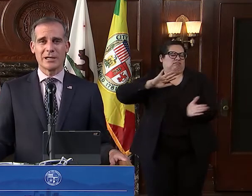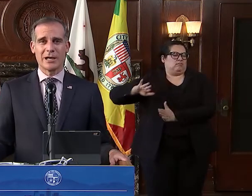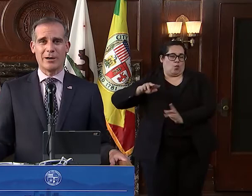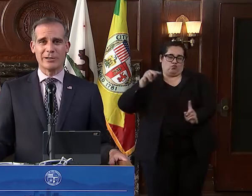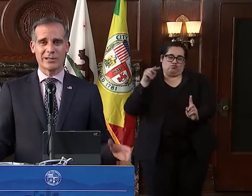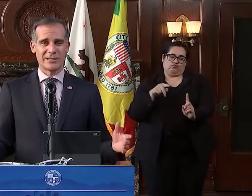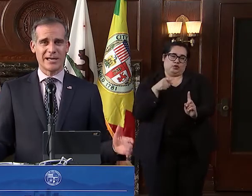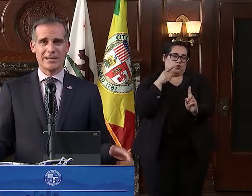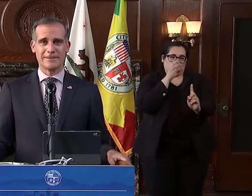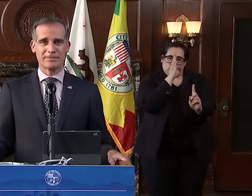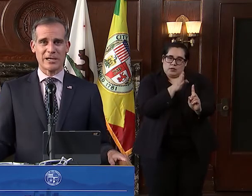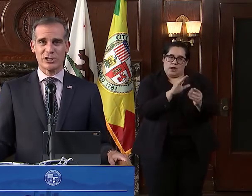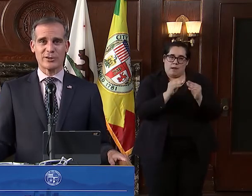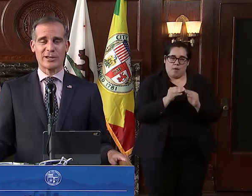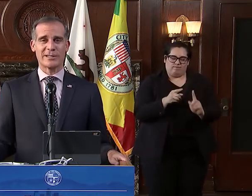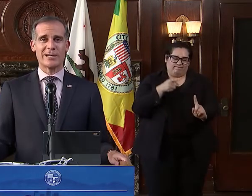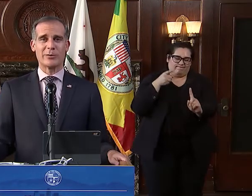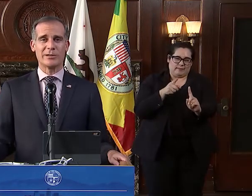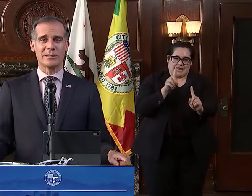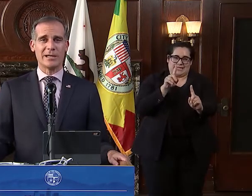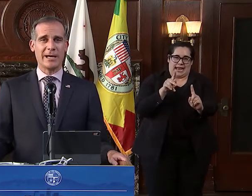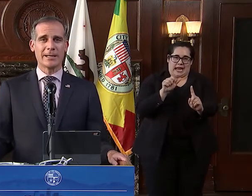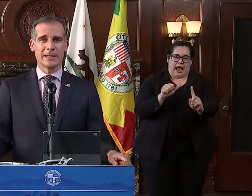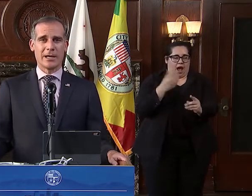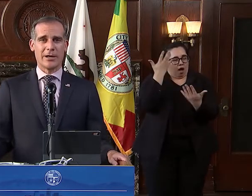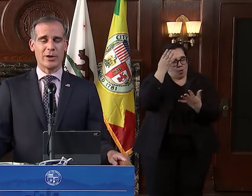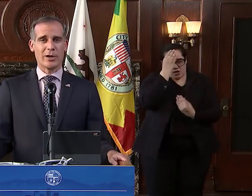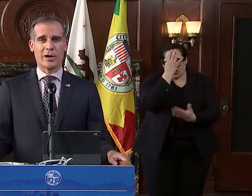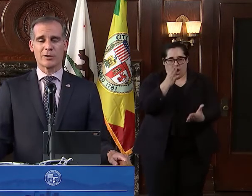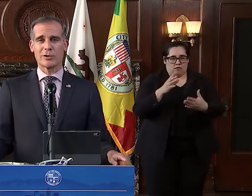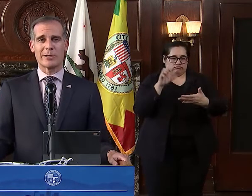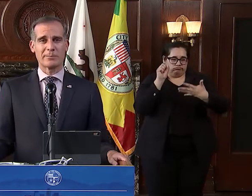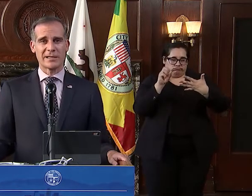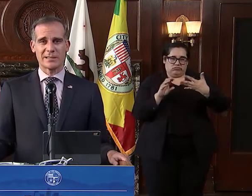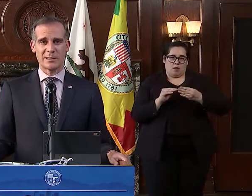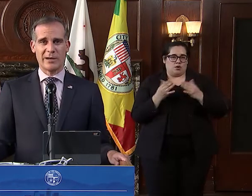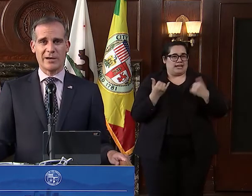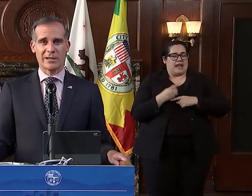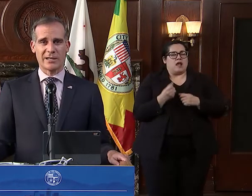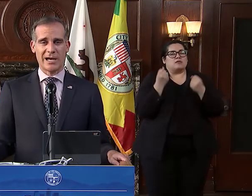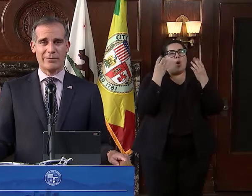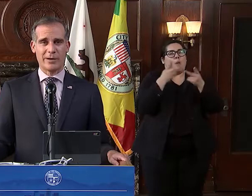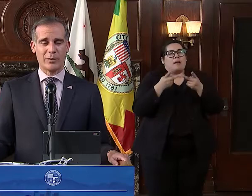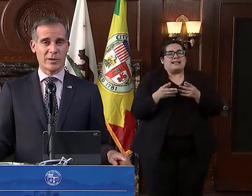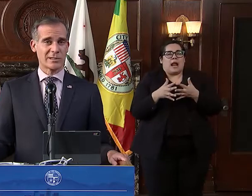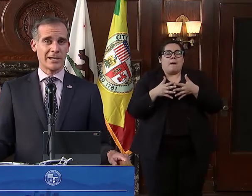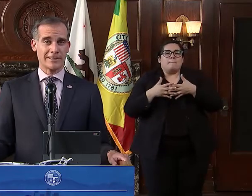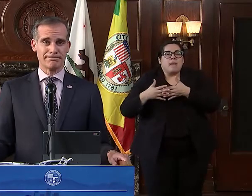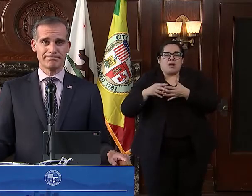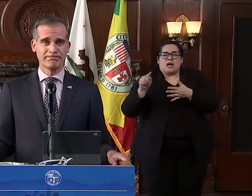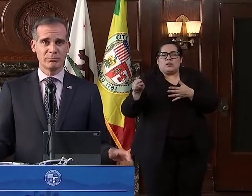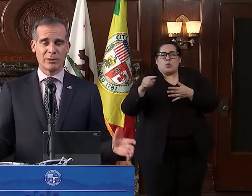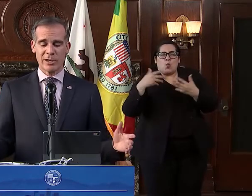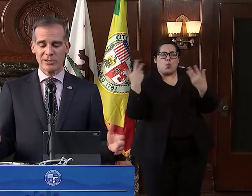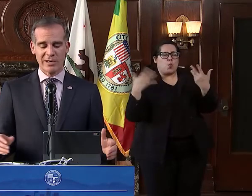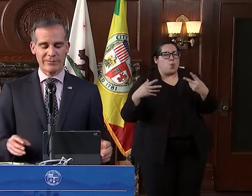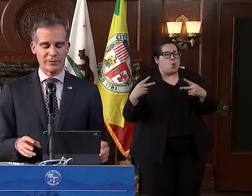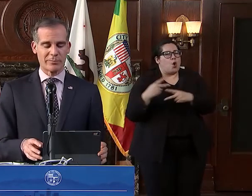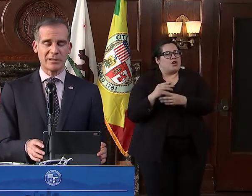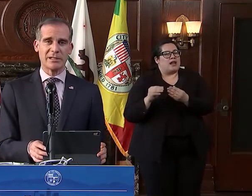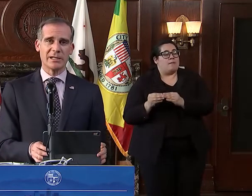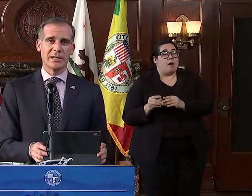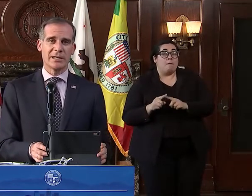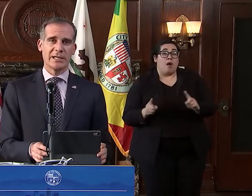numbers. We look at the data. I shared that data with you today. There are so many places in America that have worse data, but we also